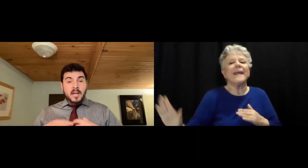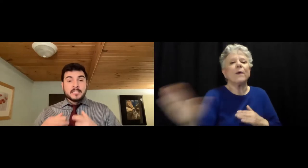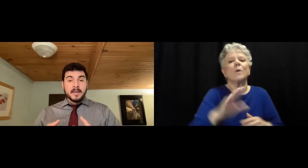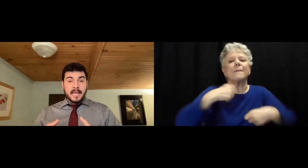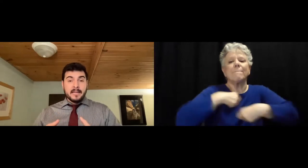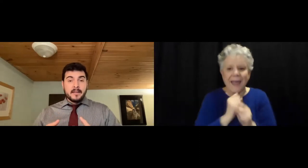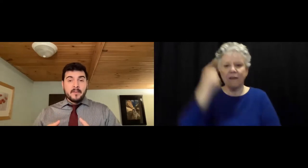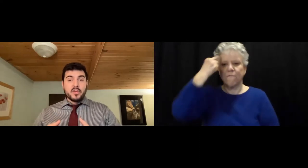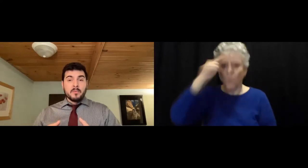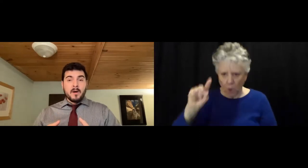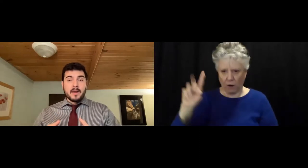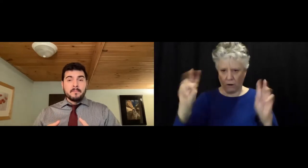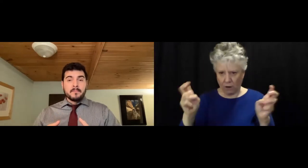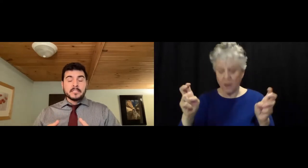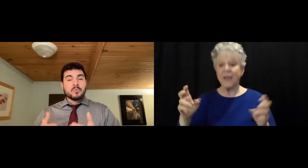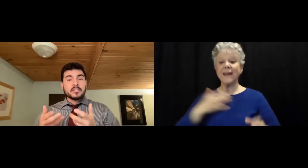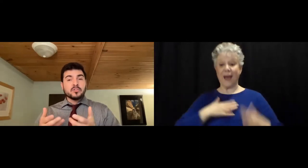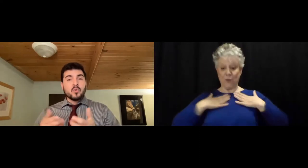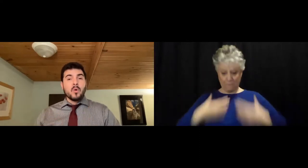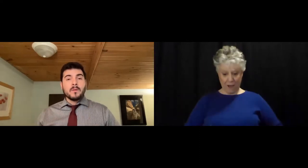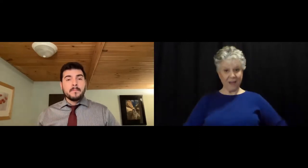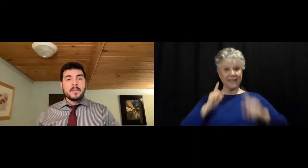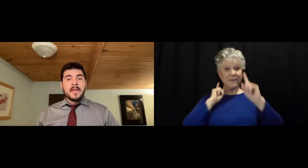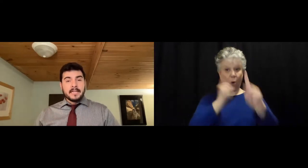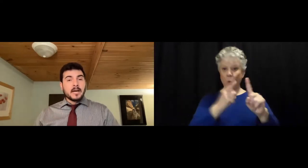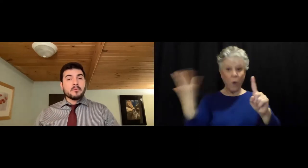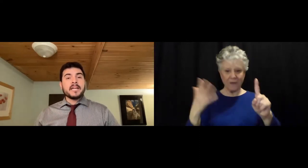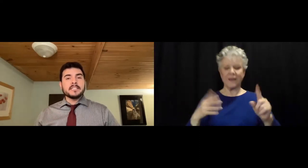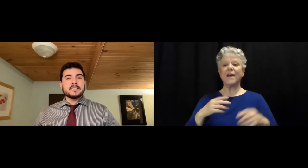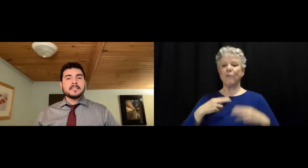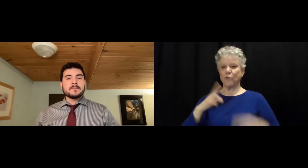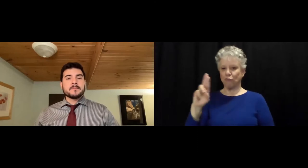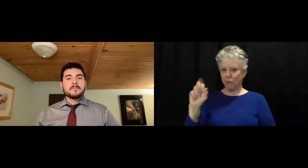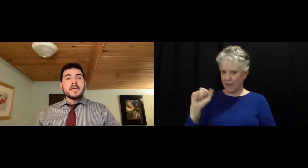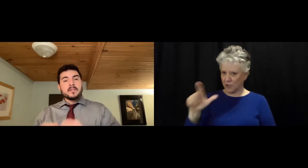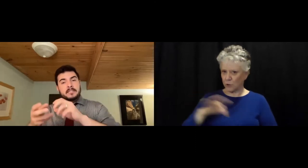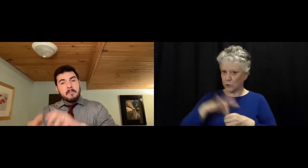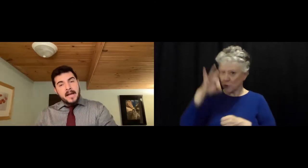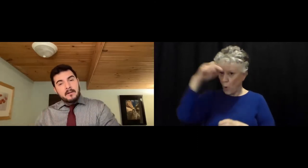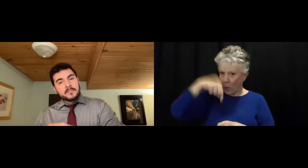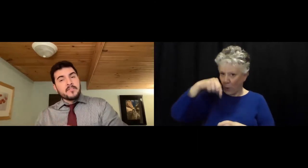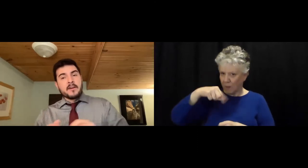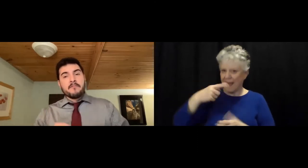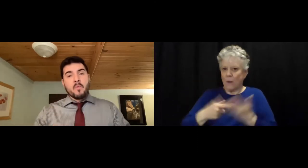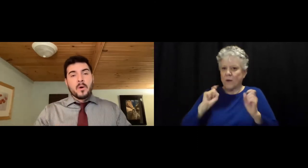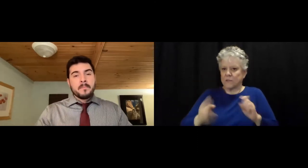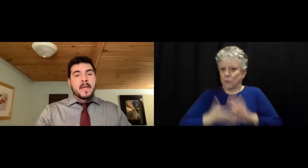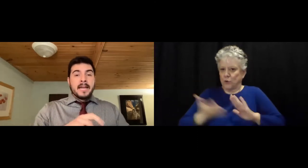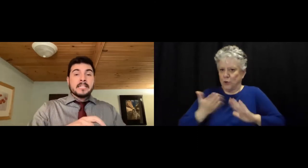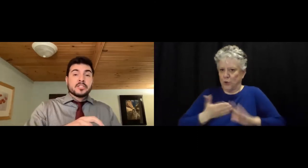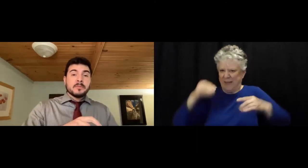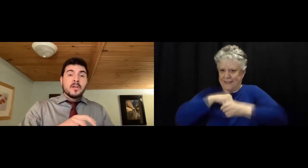the proximate end of the human body is the rational soul and its operations. Now, since matter is for the sake of